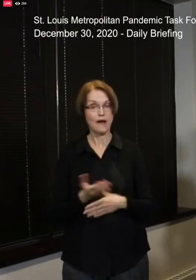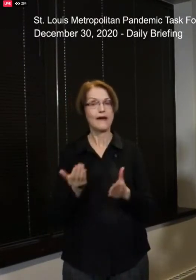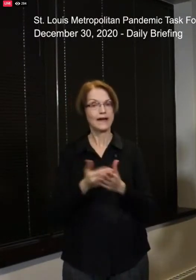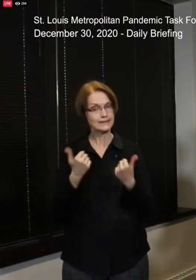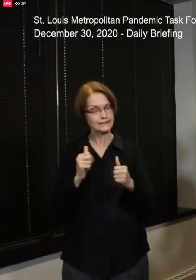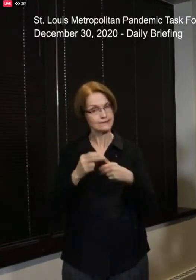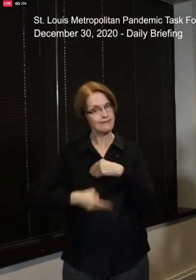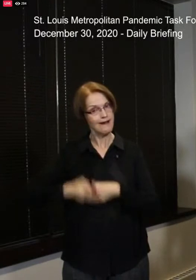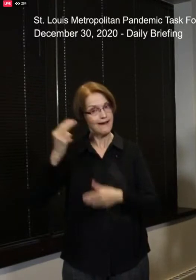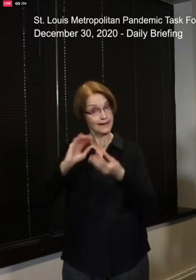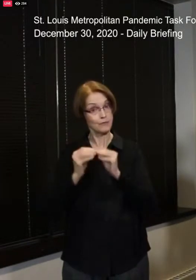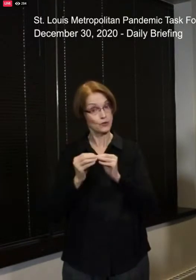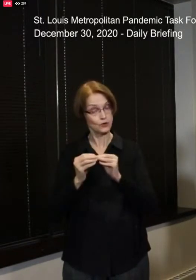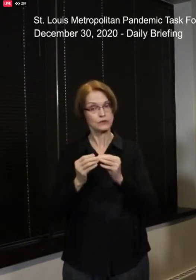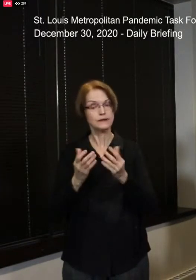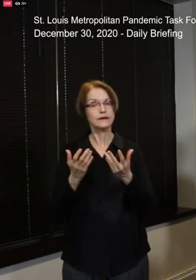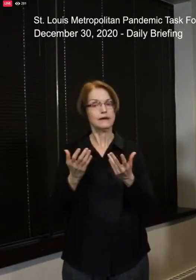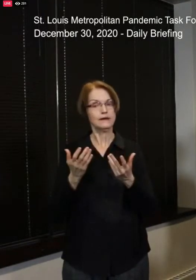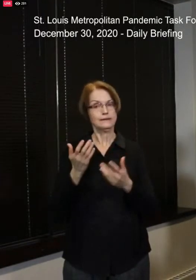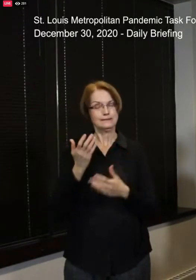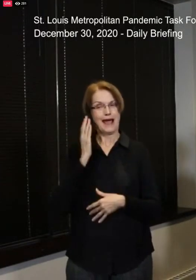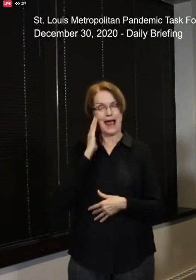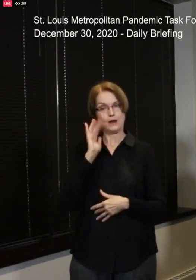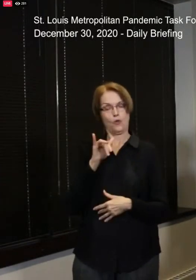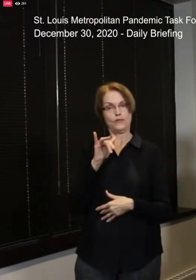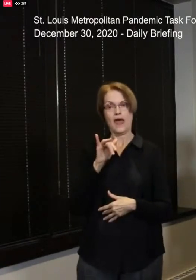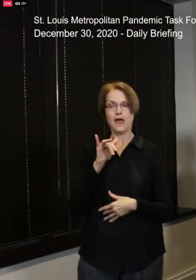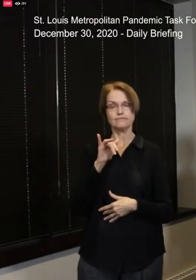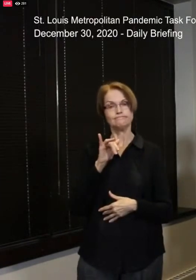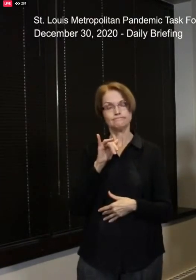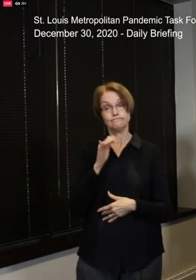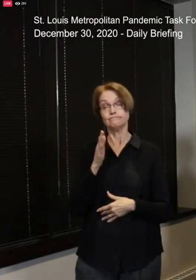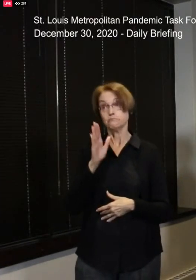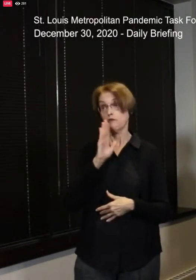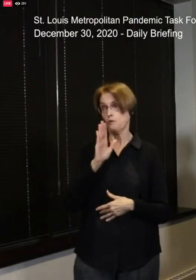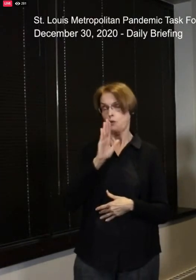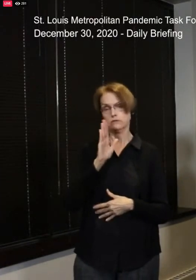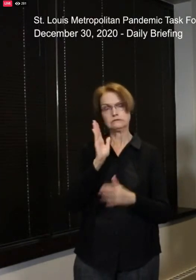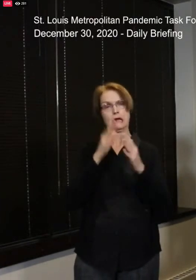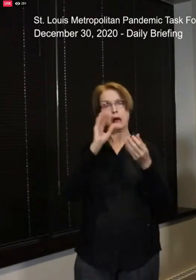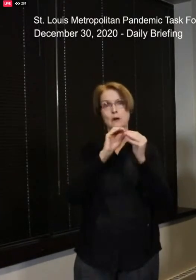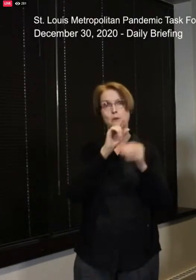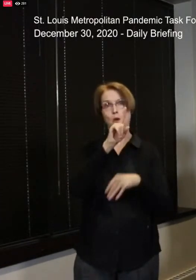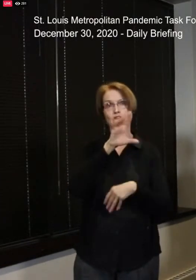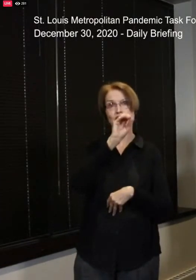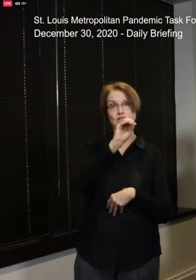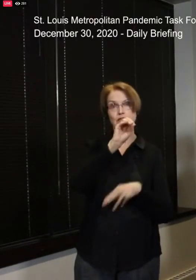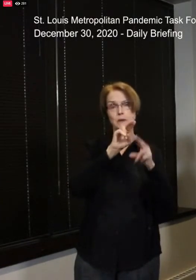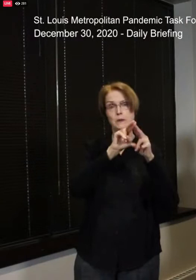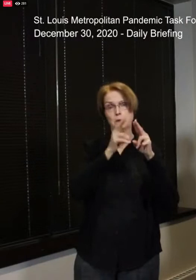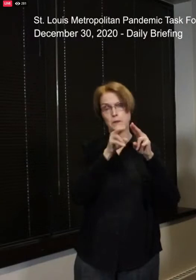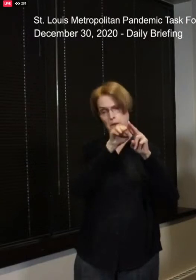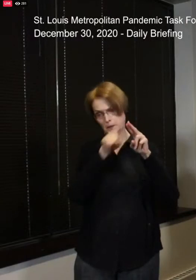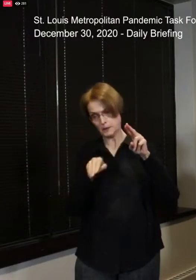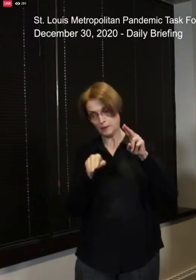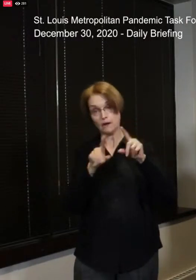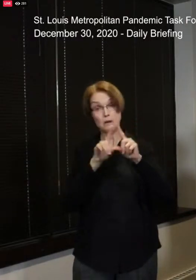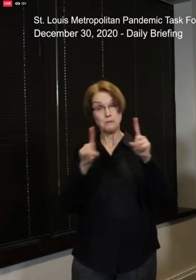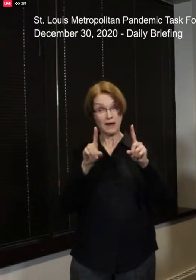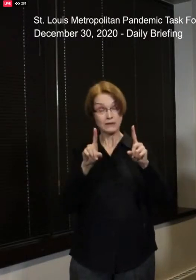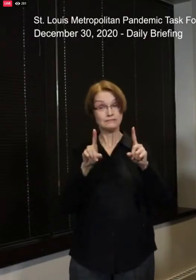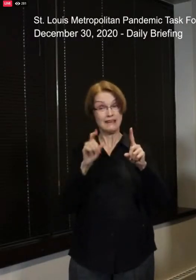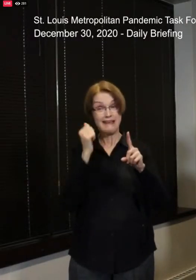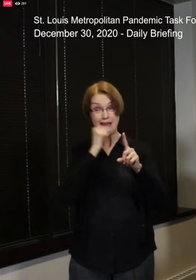level. I know we've come down from that peak of around 150, but still, anytime we're admitting 100 patients a